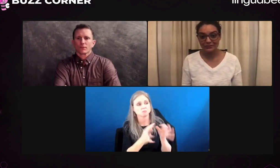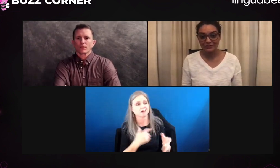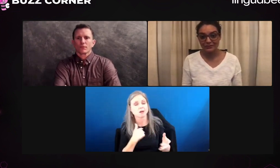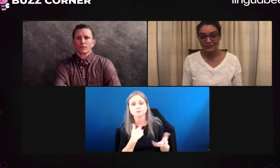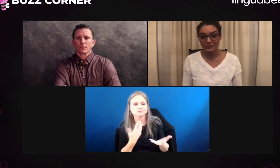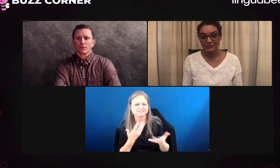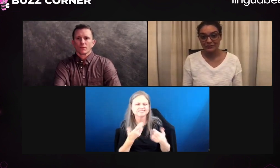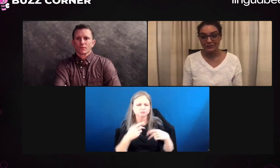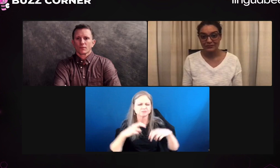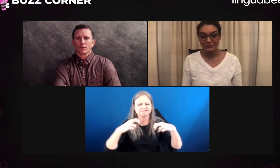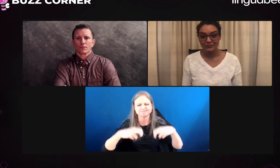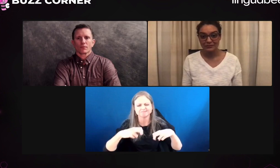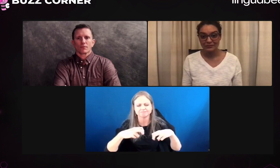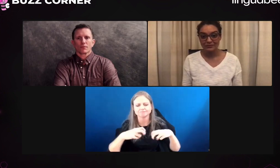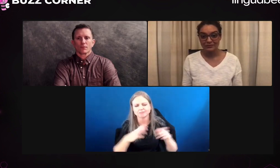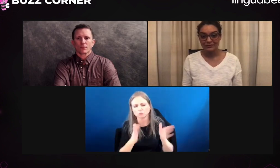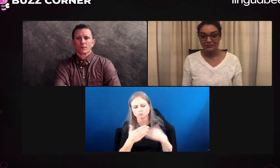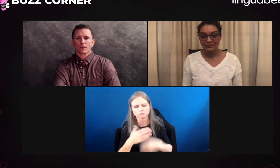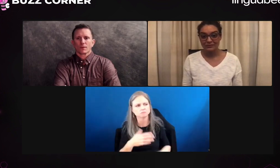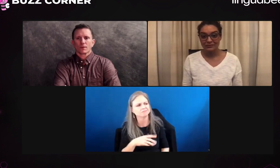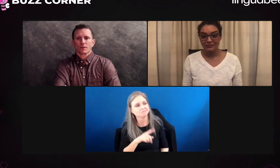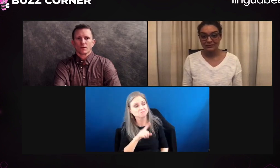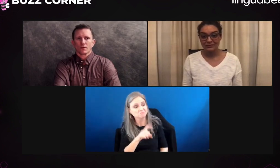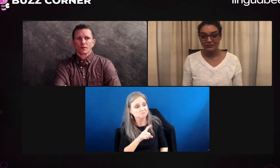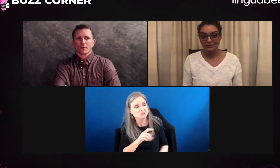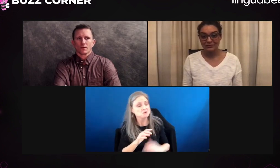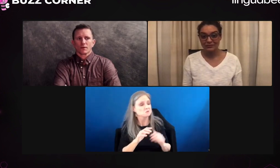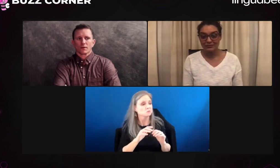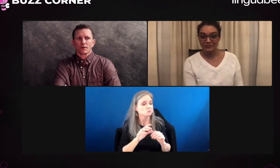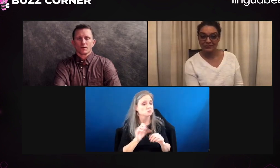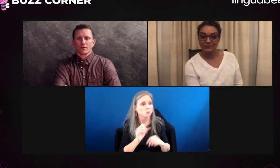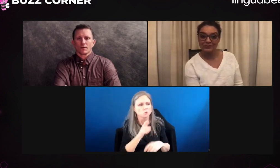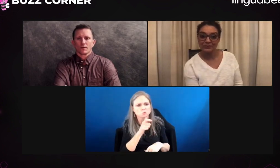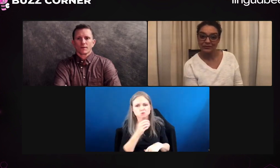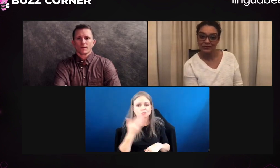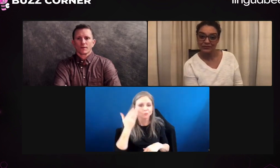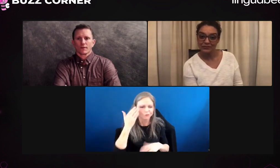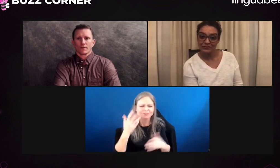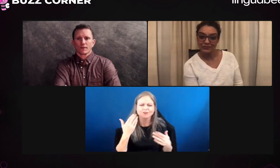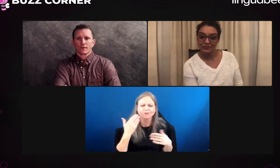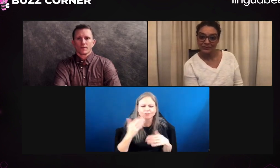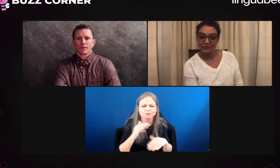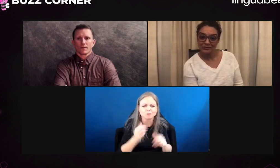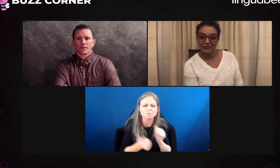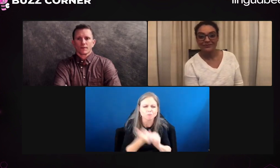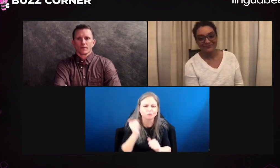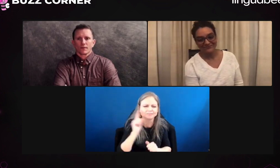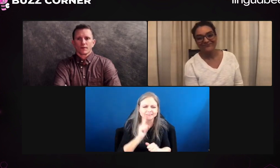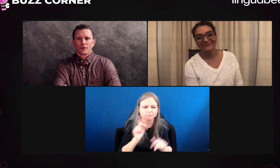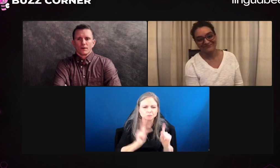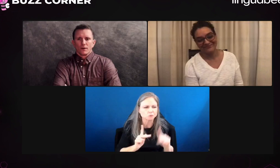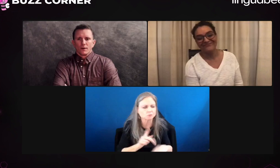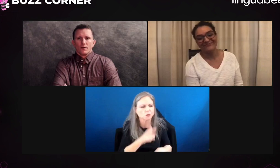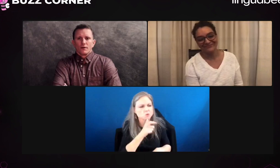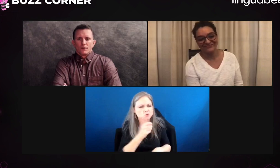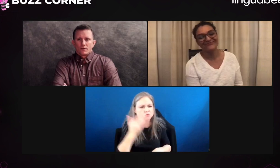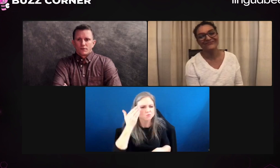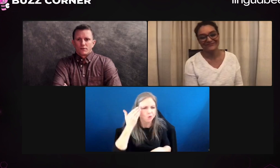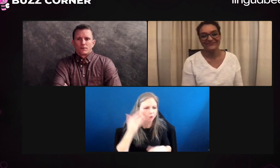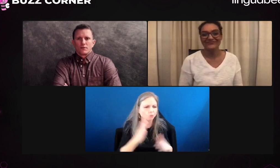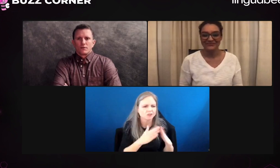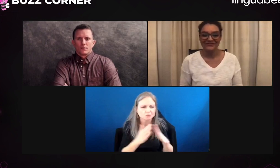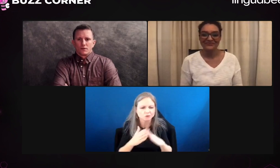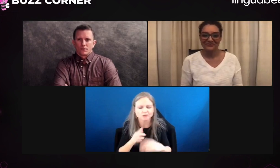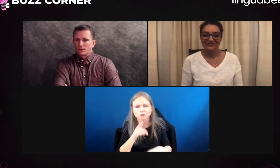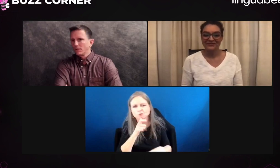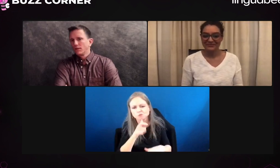Yeah, I remember a particular situation with an interpreter. We were sitting in the room and just, who do you know,